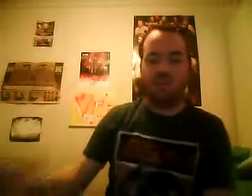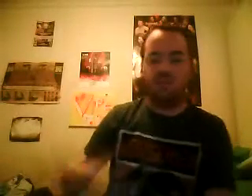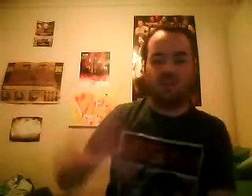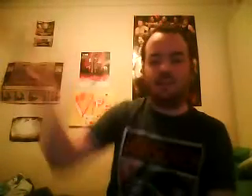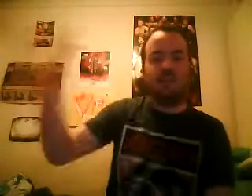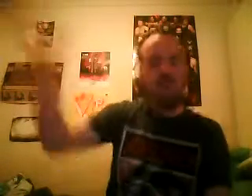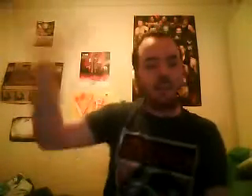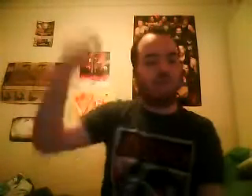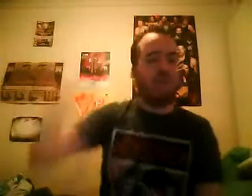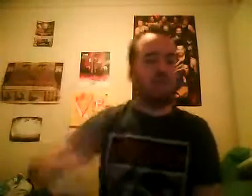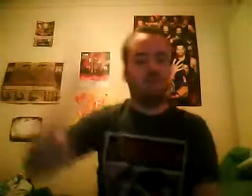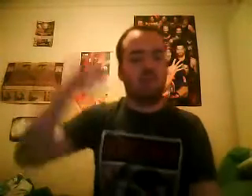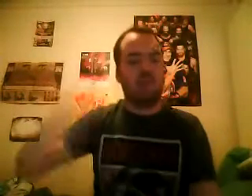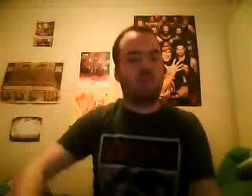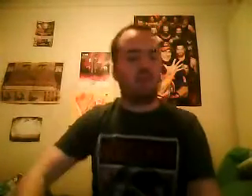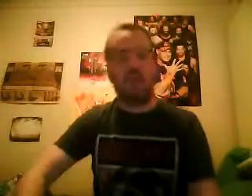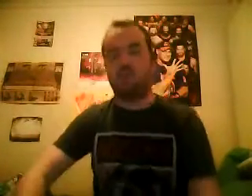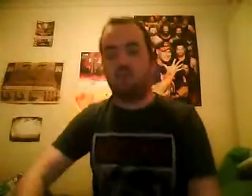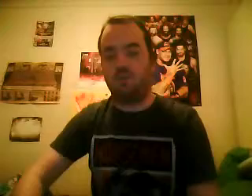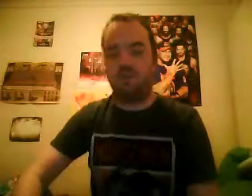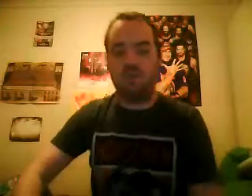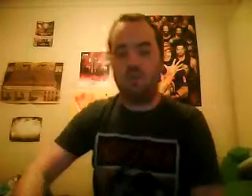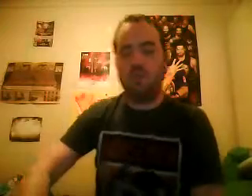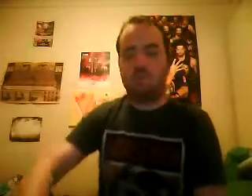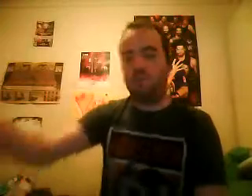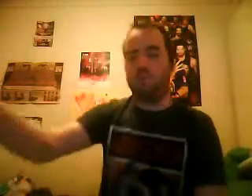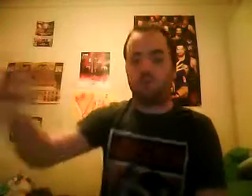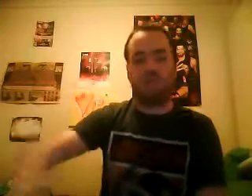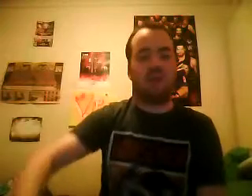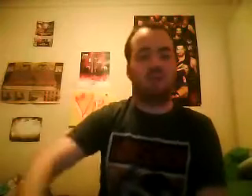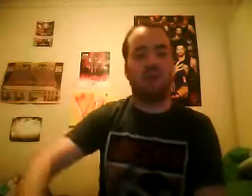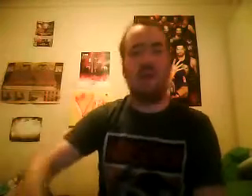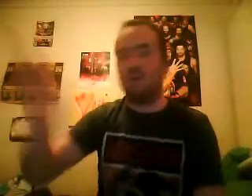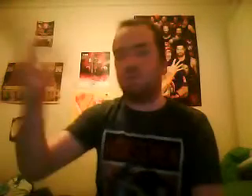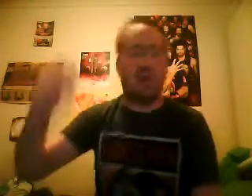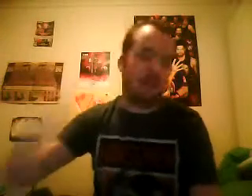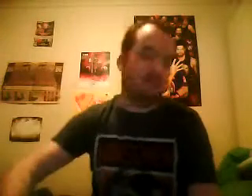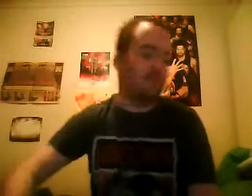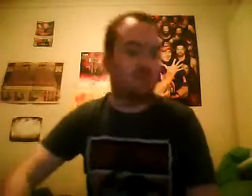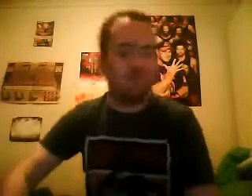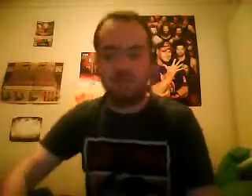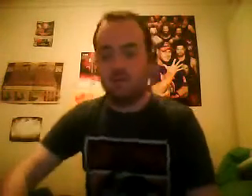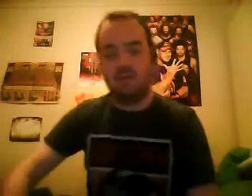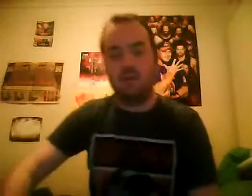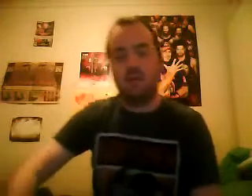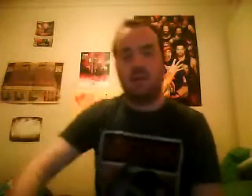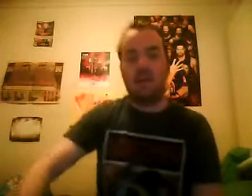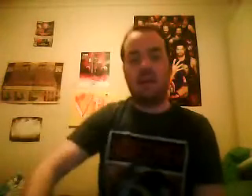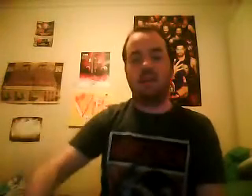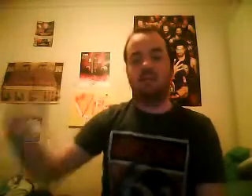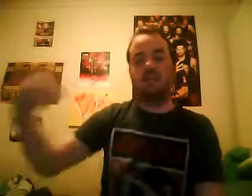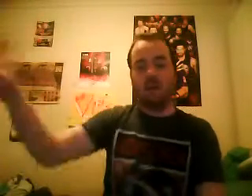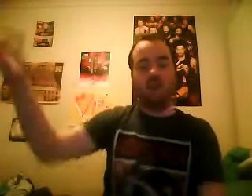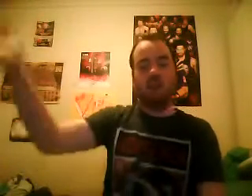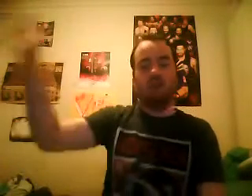So then in the main event, Roman Reigns and R-Truth took on Drew McIntyre and Elias. And Roman